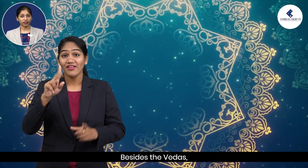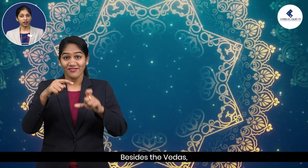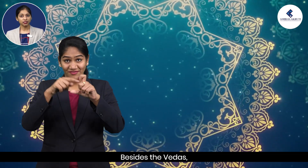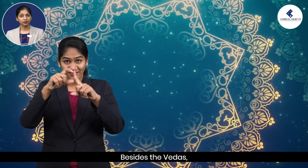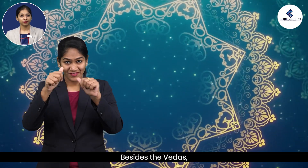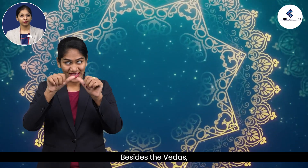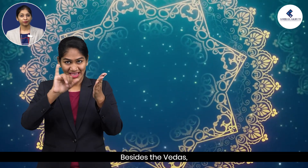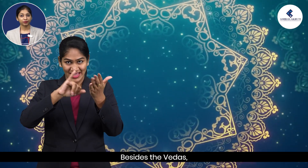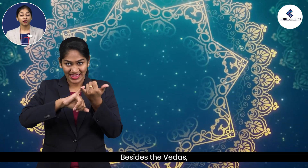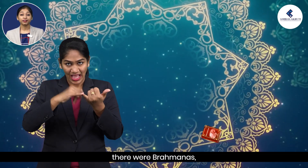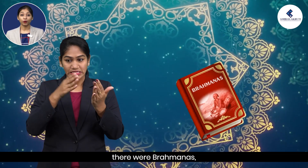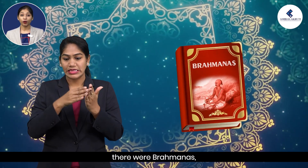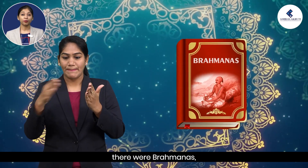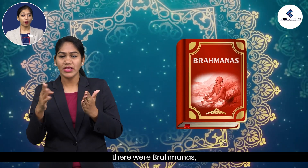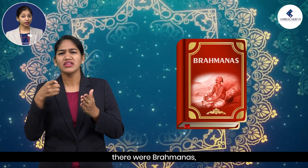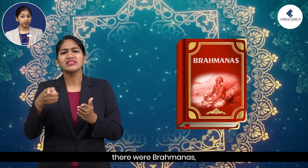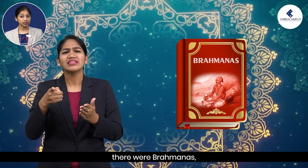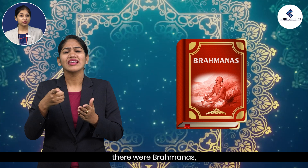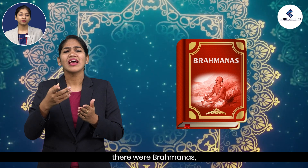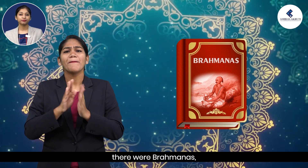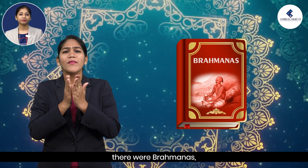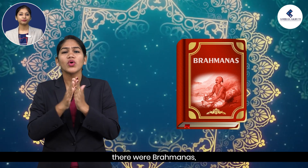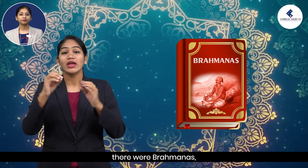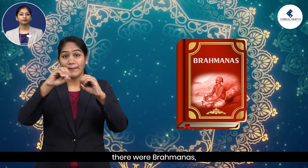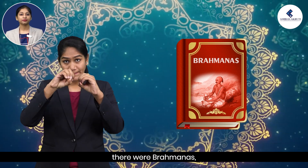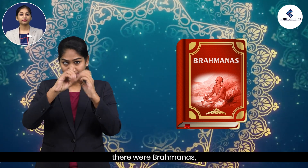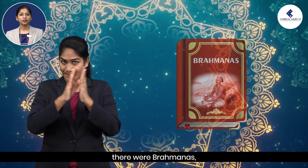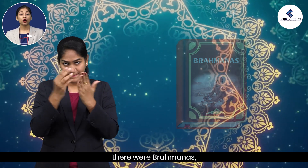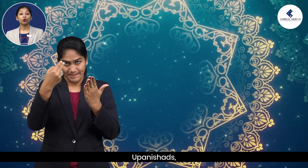Beside the Vedas, there were Brahmanas,